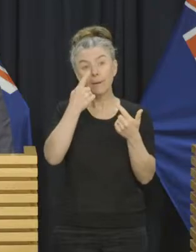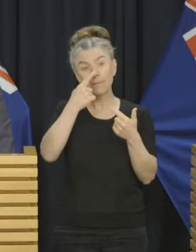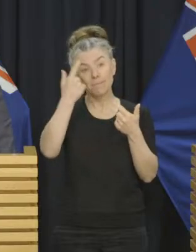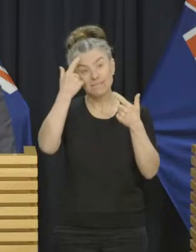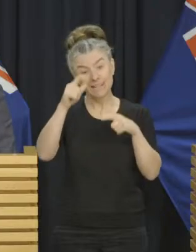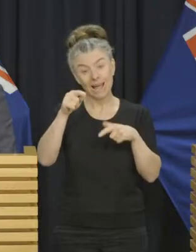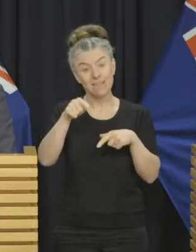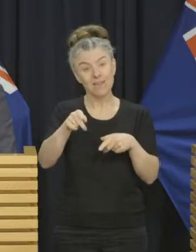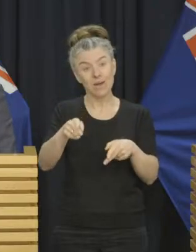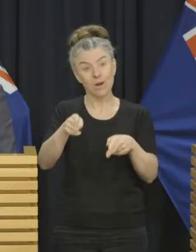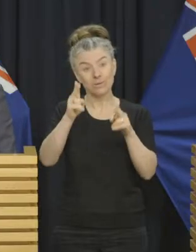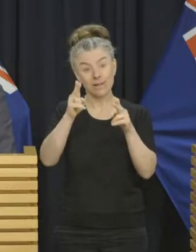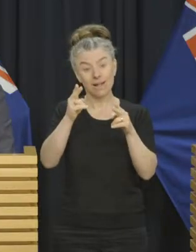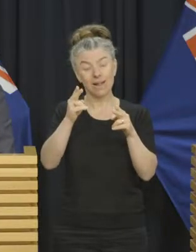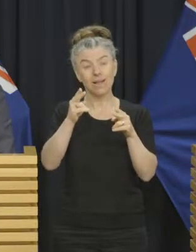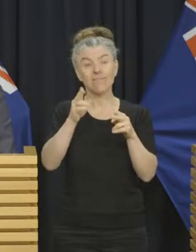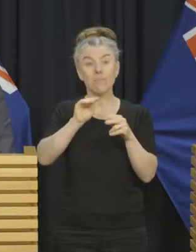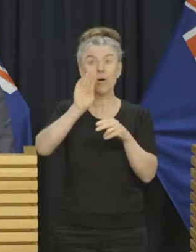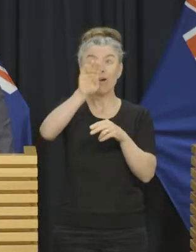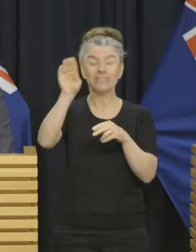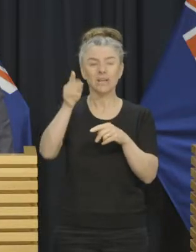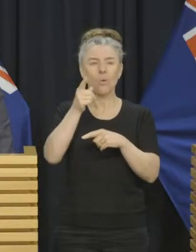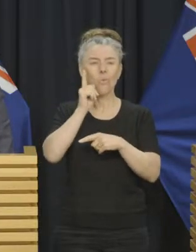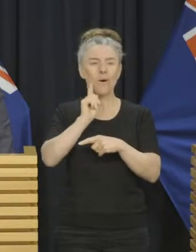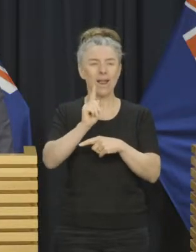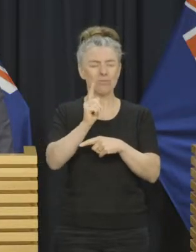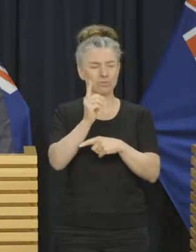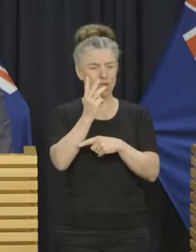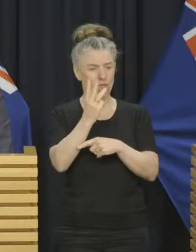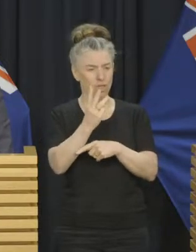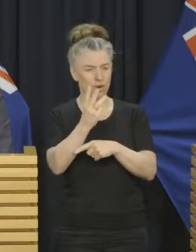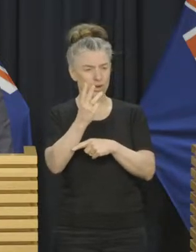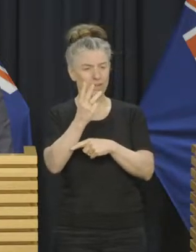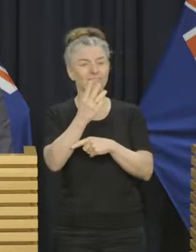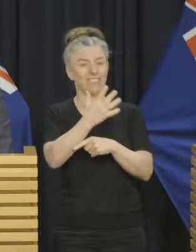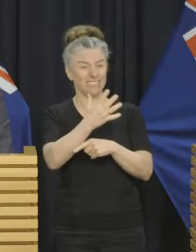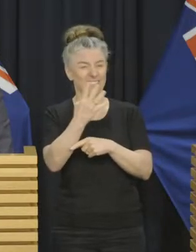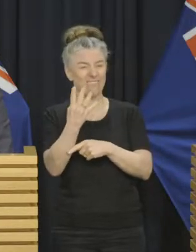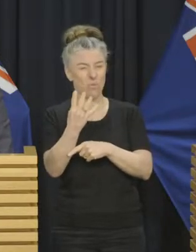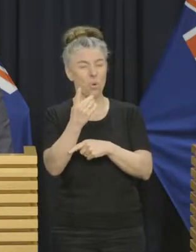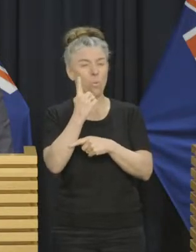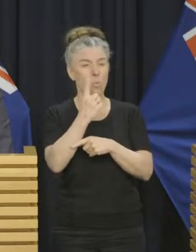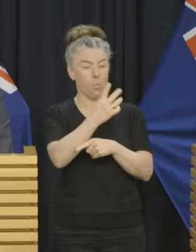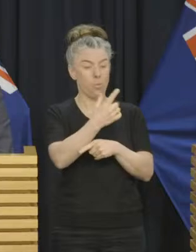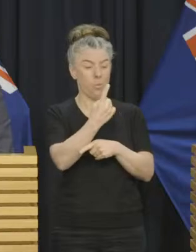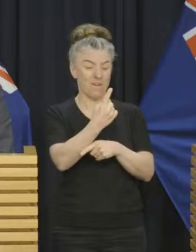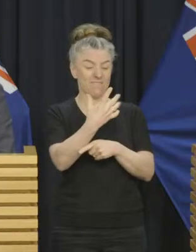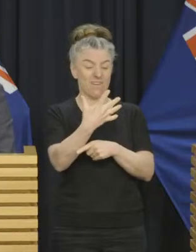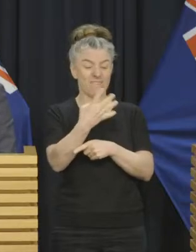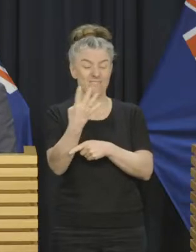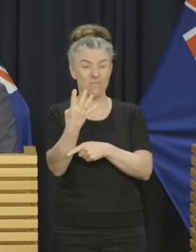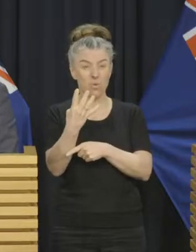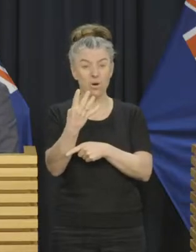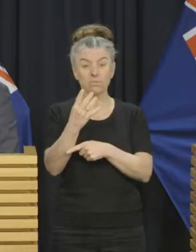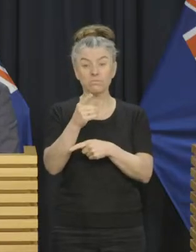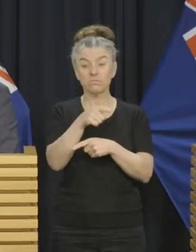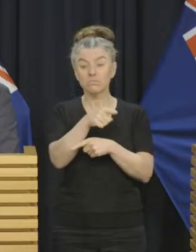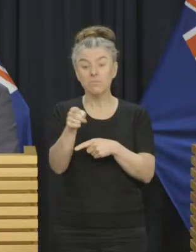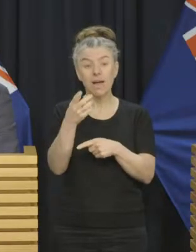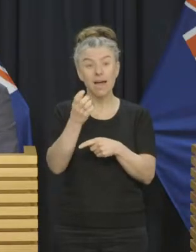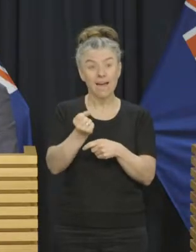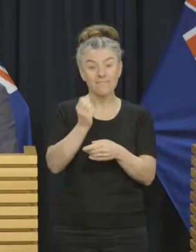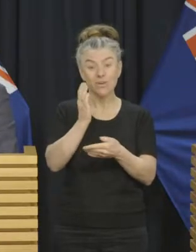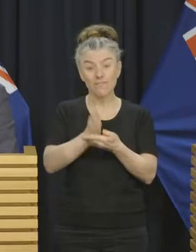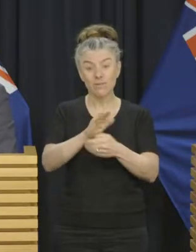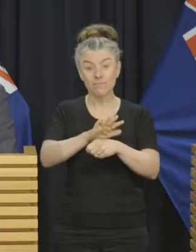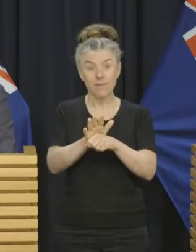at the Ridges, and all have had negative day 3 tests. There has been no positive test at the Ridges for more